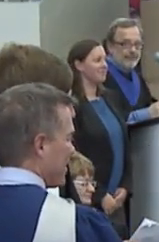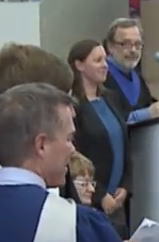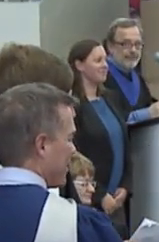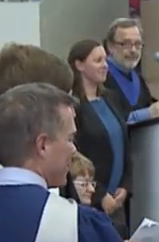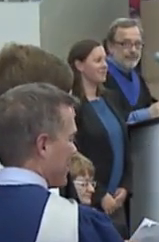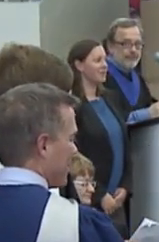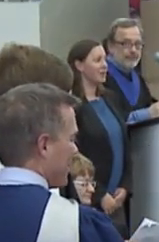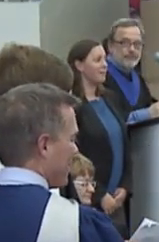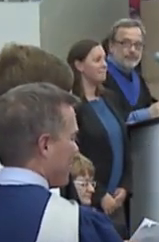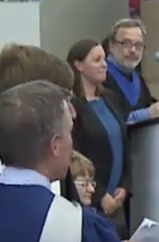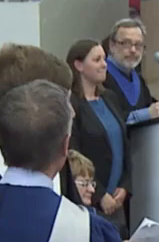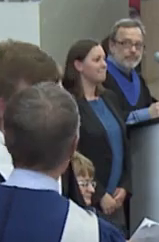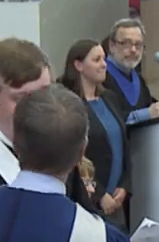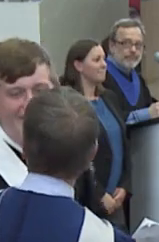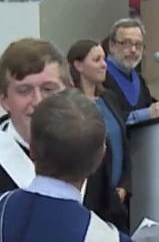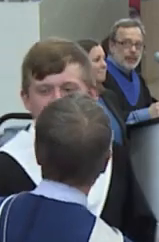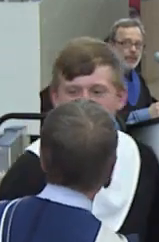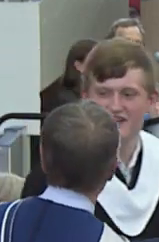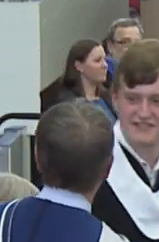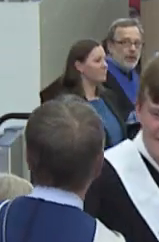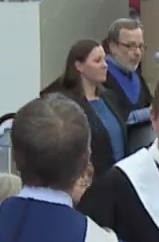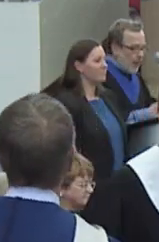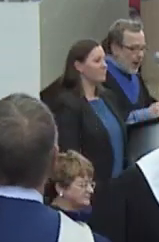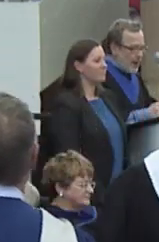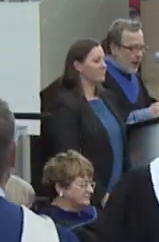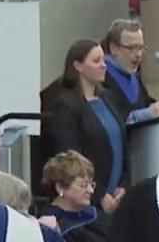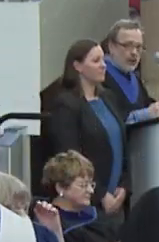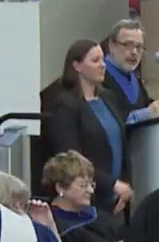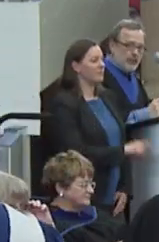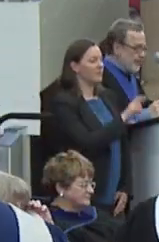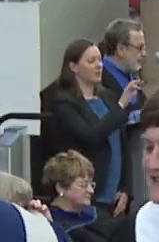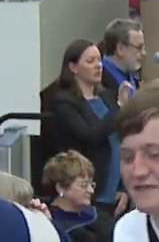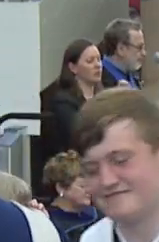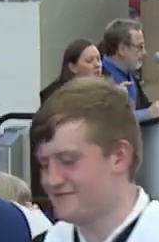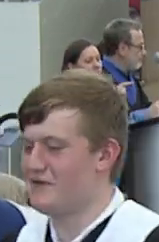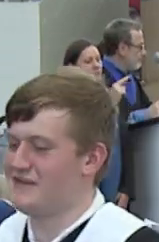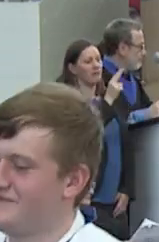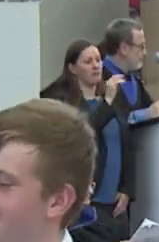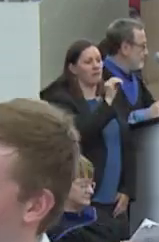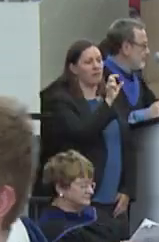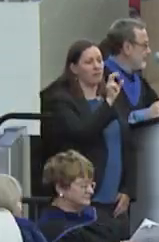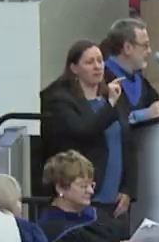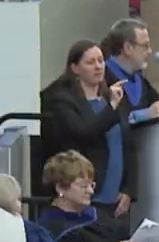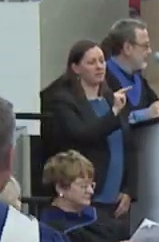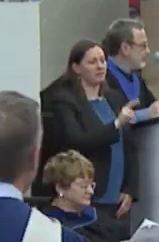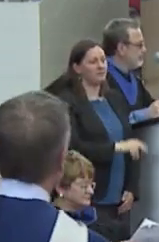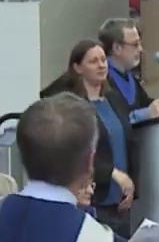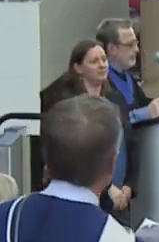Ryan Holland.